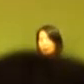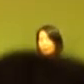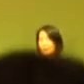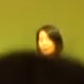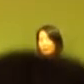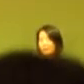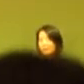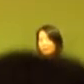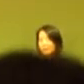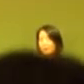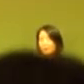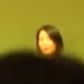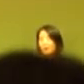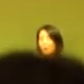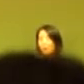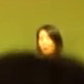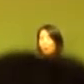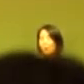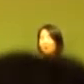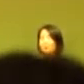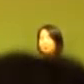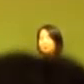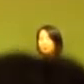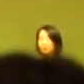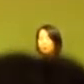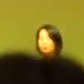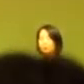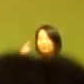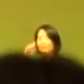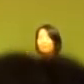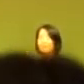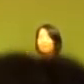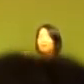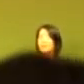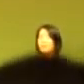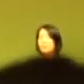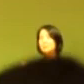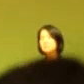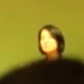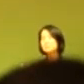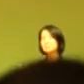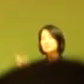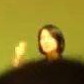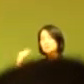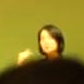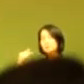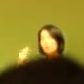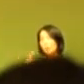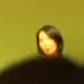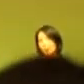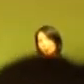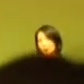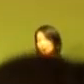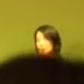week, the Dutch Red Cross, first time ever, went on the record calling for the